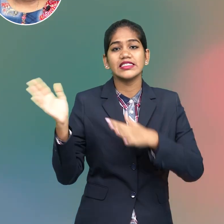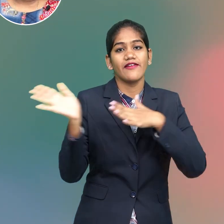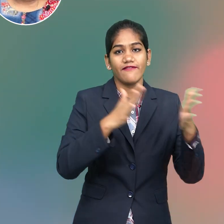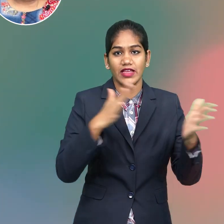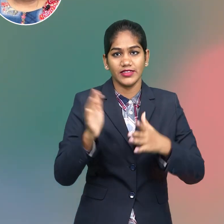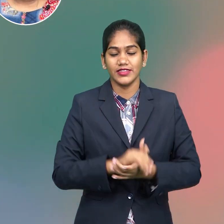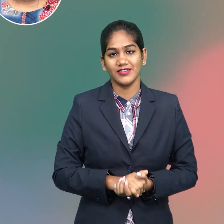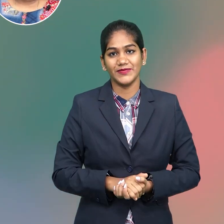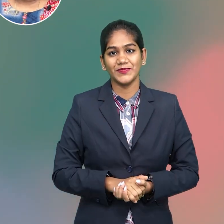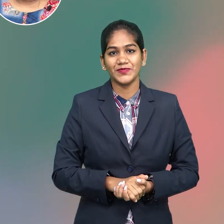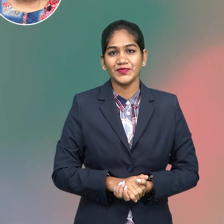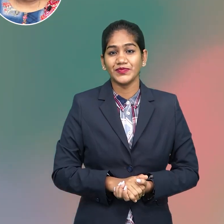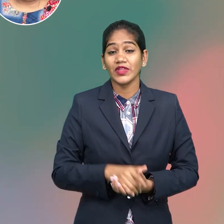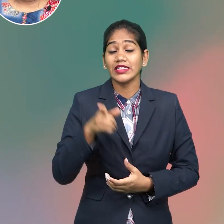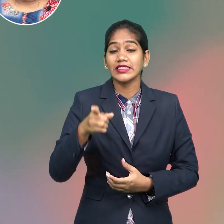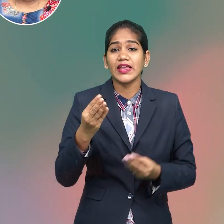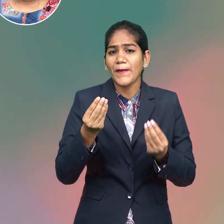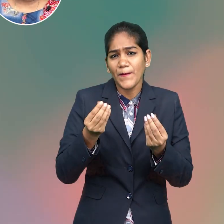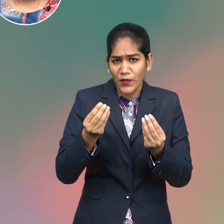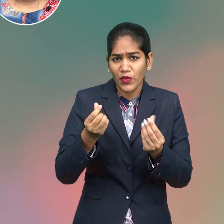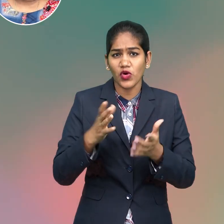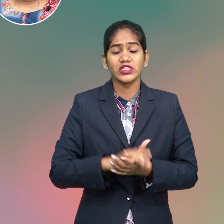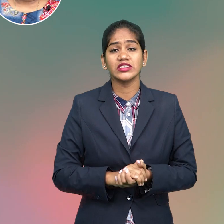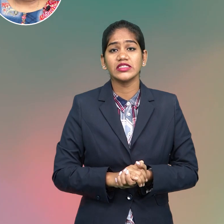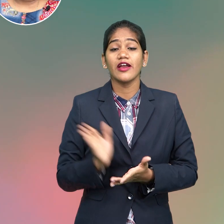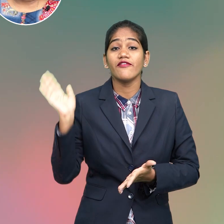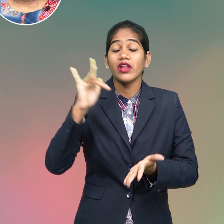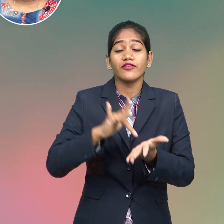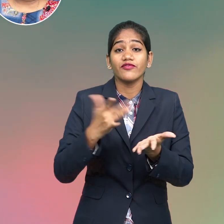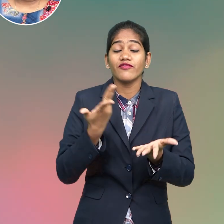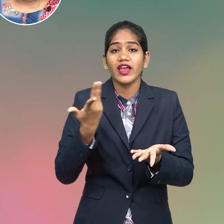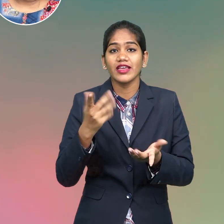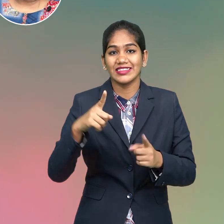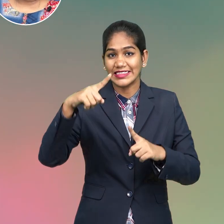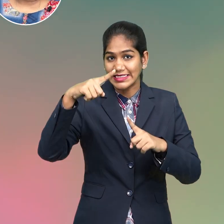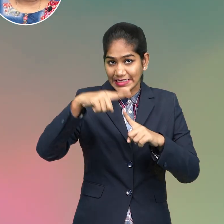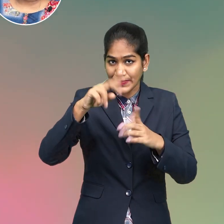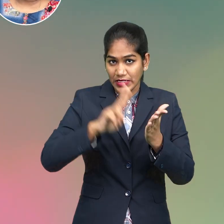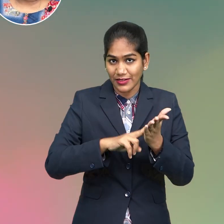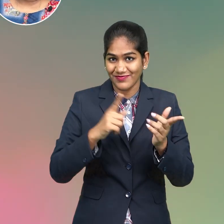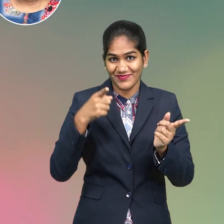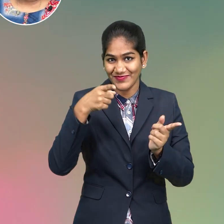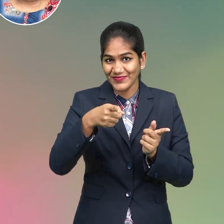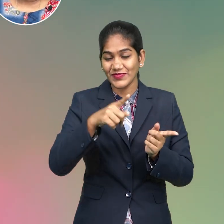winds. They pick up moisture from the Bay of Bengal while crossing